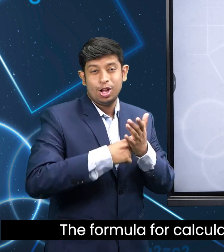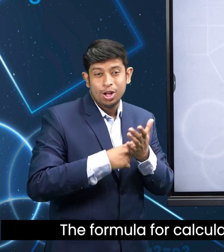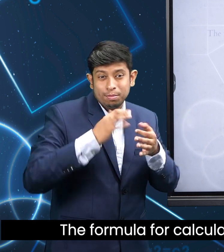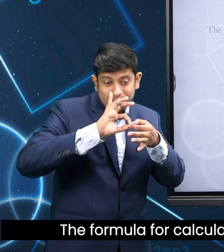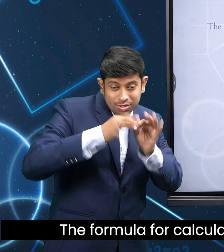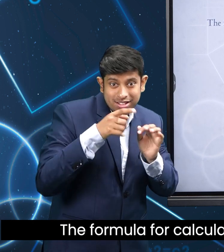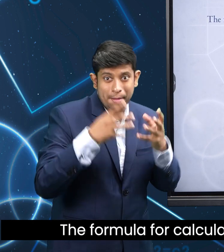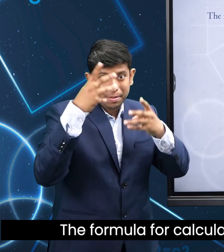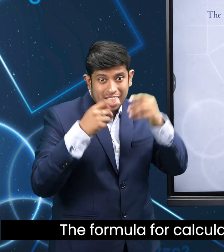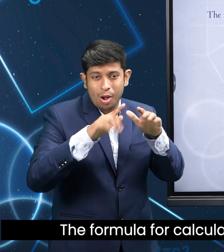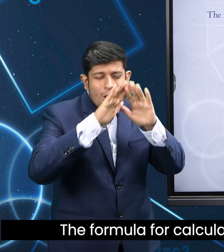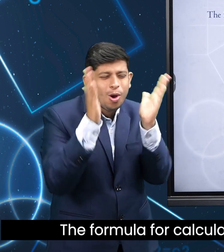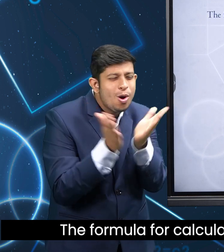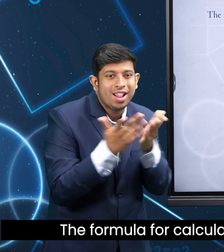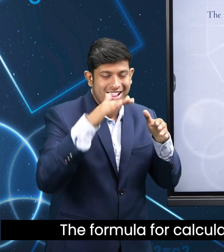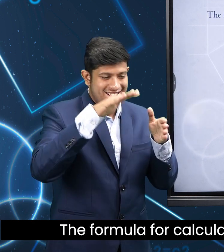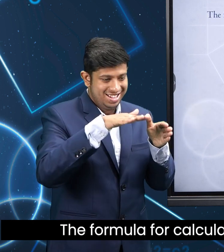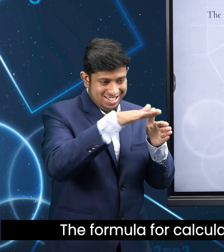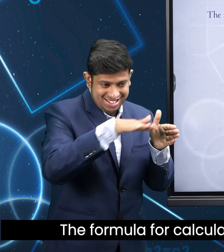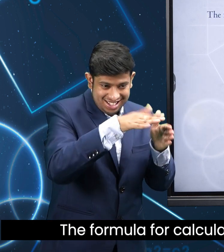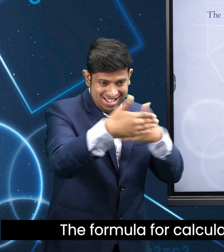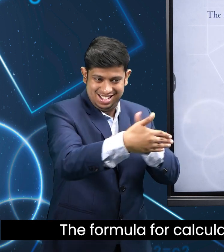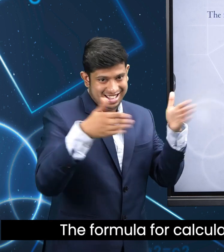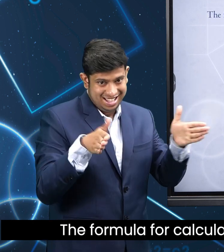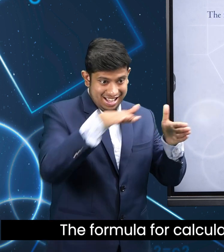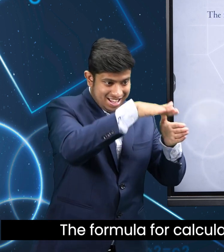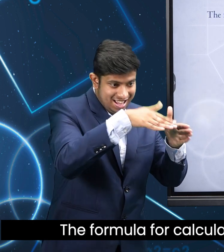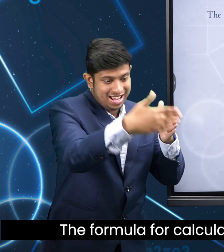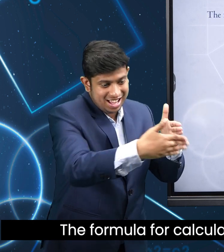The formula for calculating the total surface area of the cuboid.